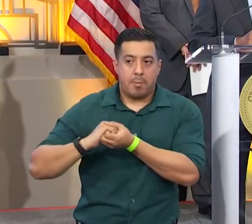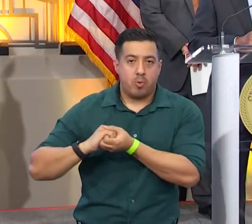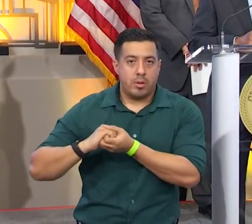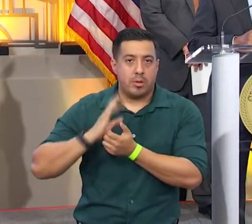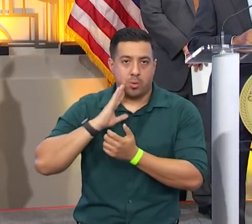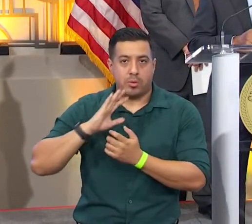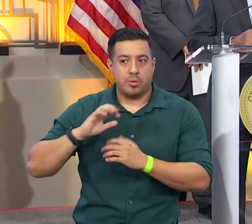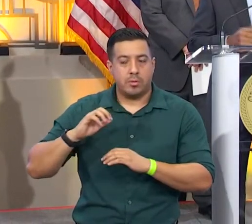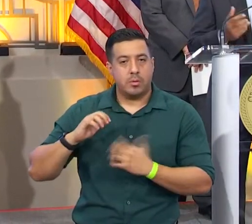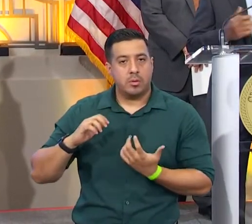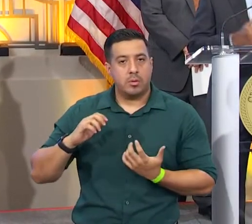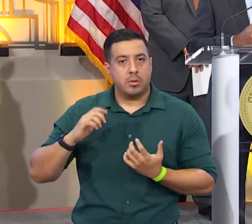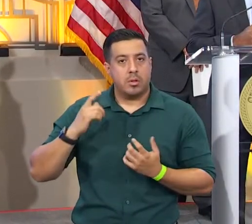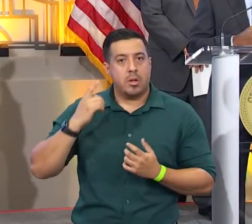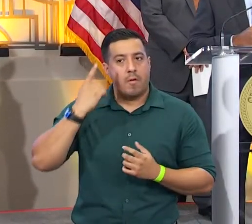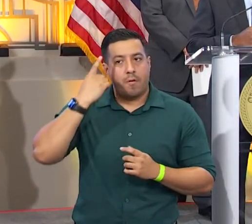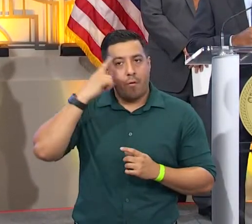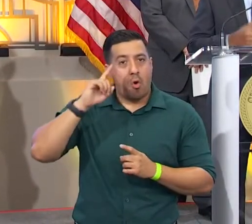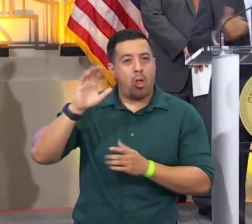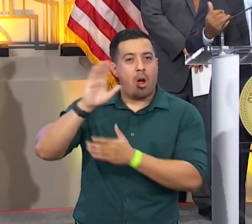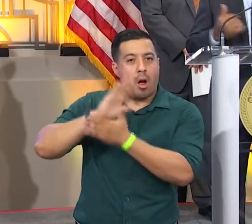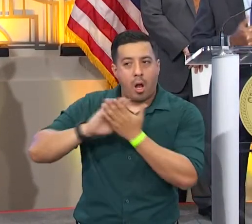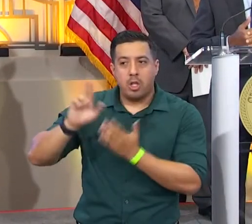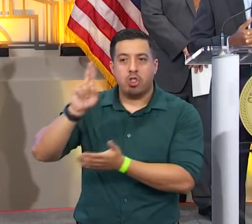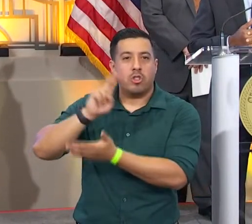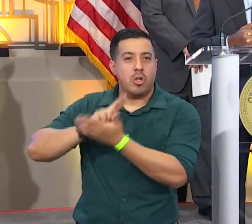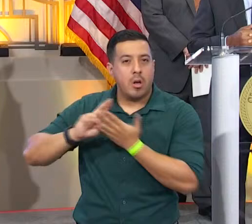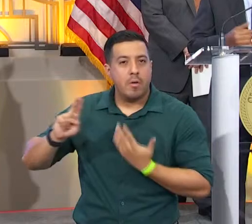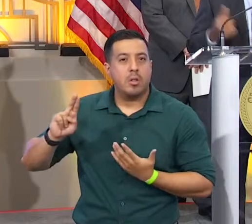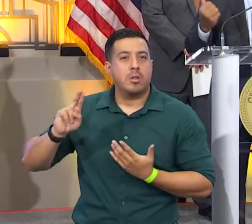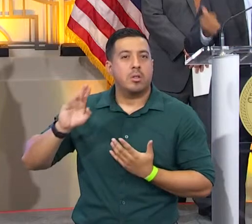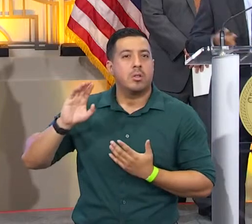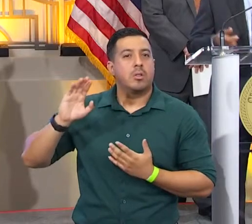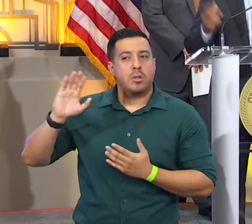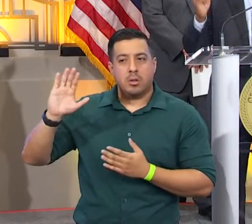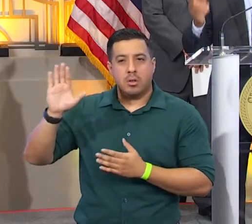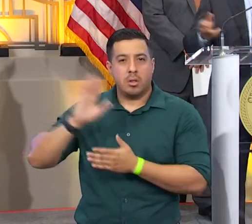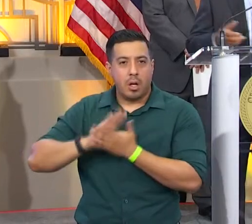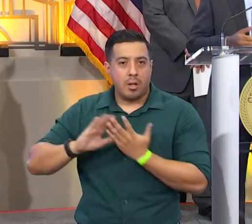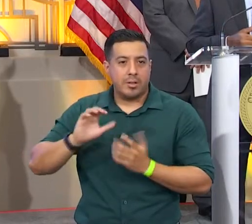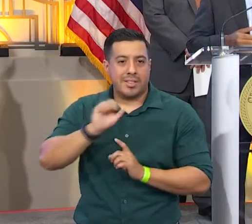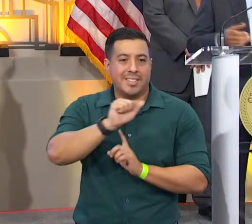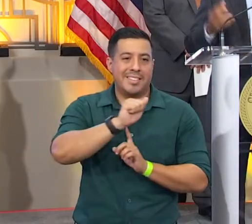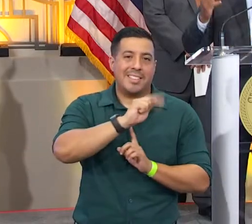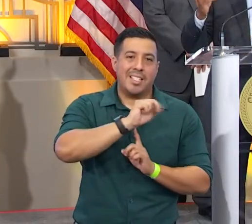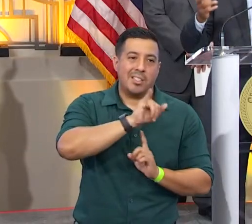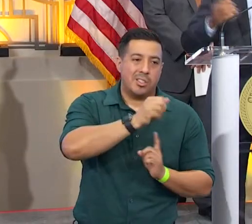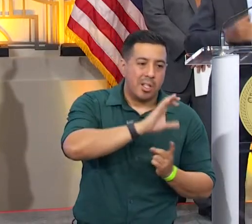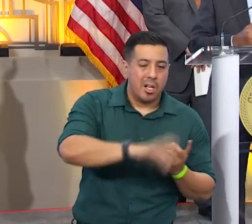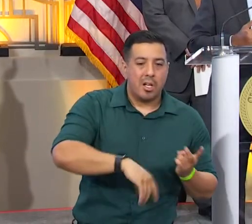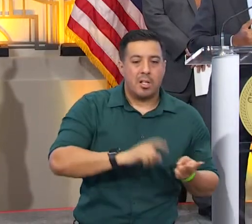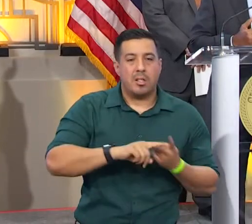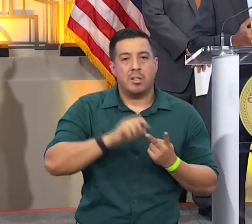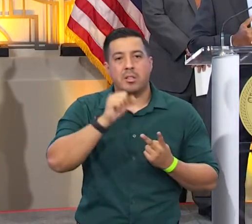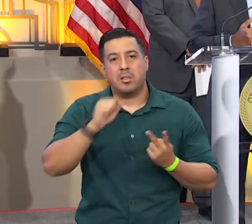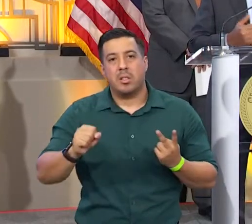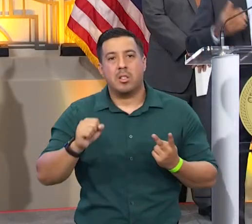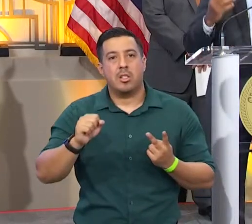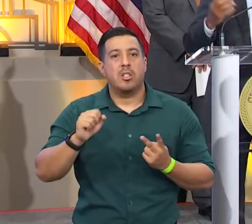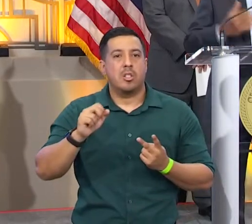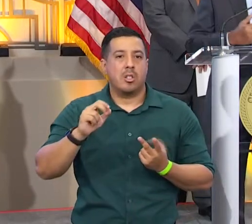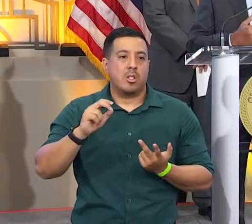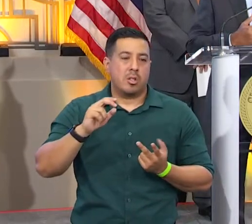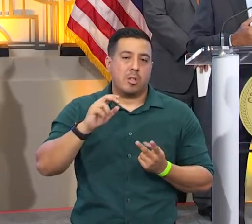taking place with our colleges and universities, community college, between San Jacinto, Texas Southern, University of Houston, Clear